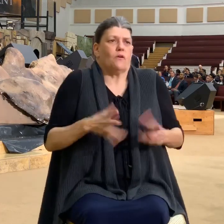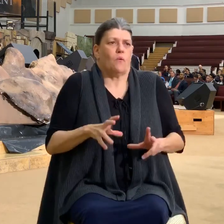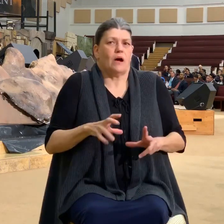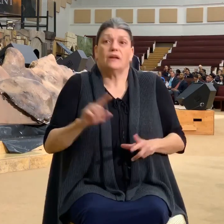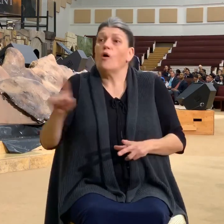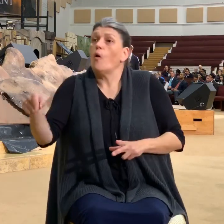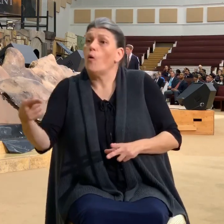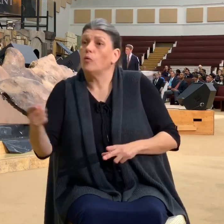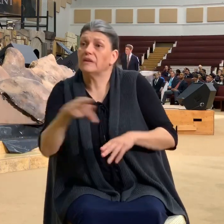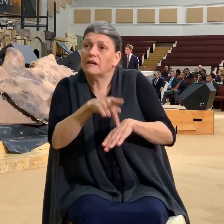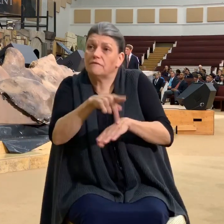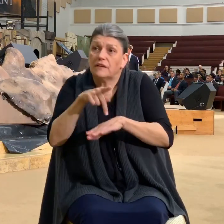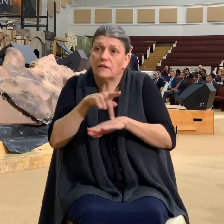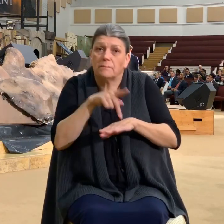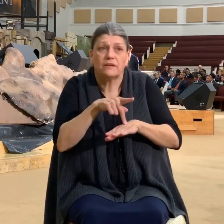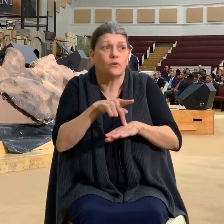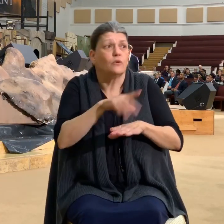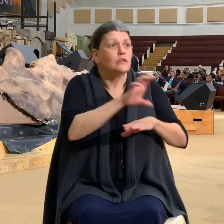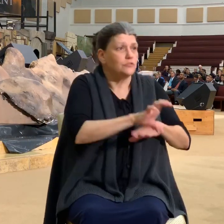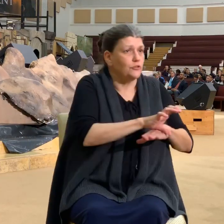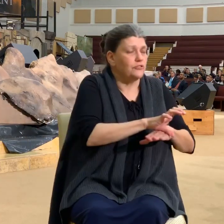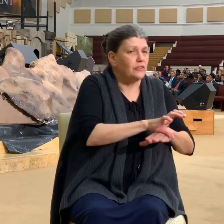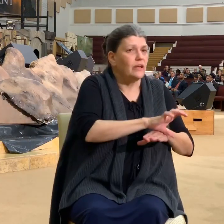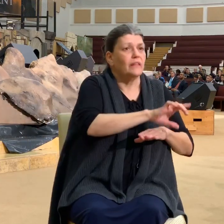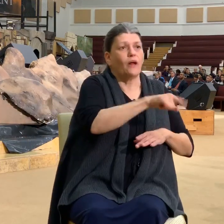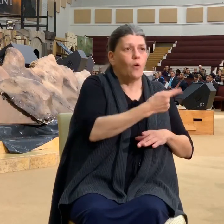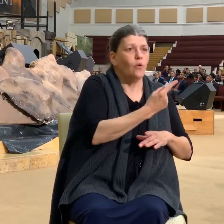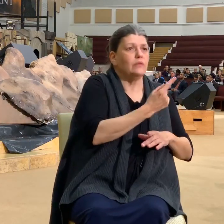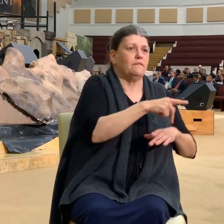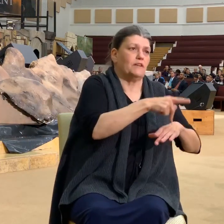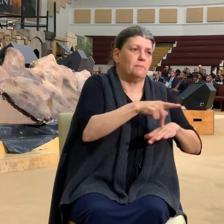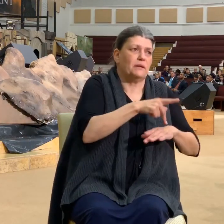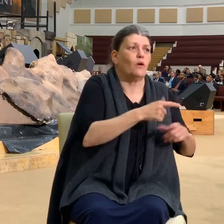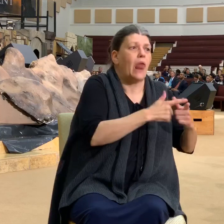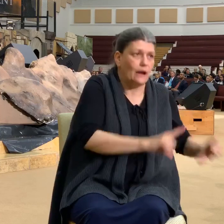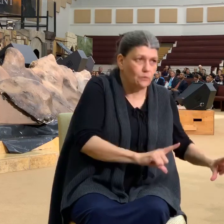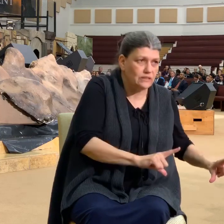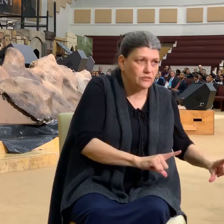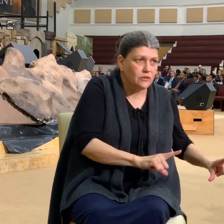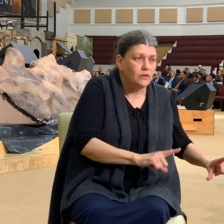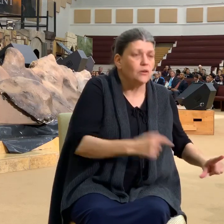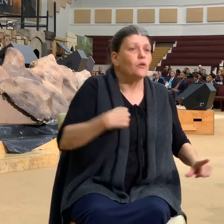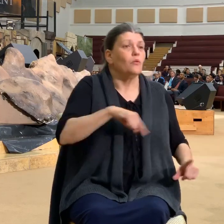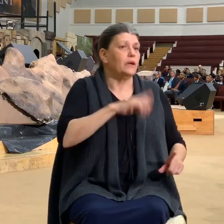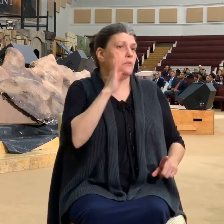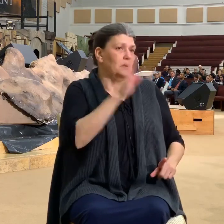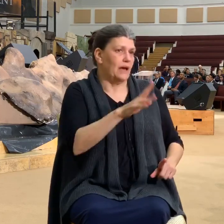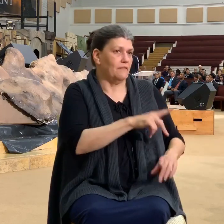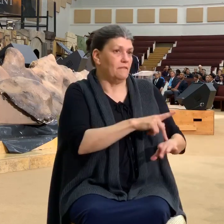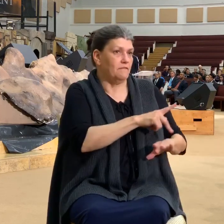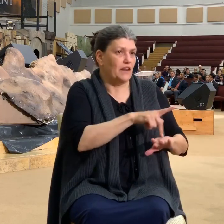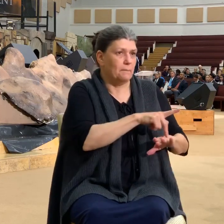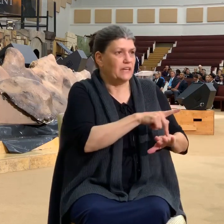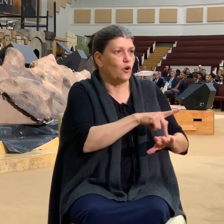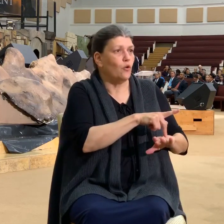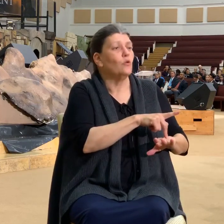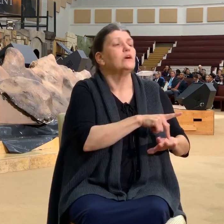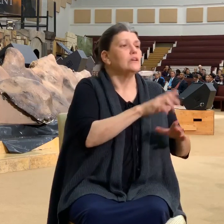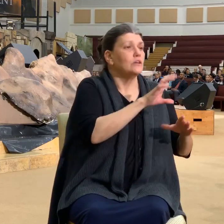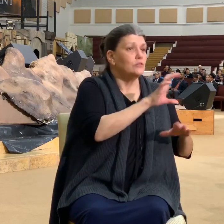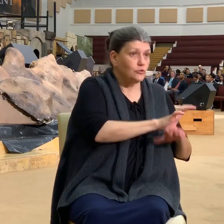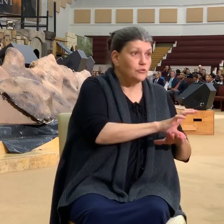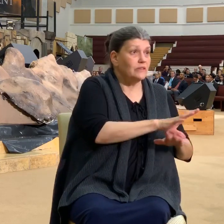Filipino church that just speaks Tagalog. We'll have, in our community, we will have a Filipino church that speaks